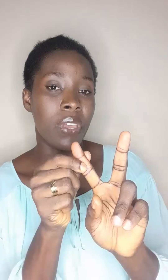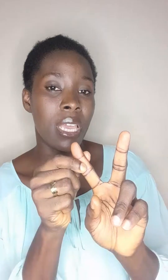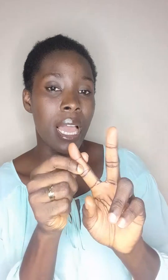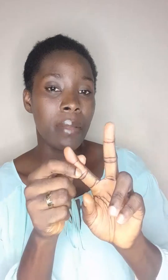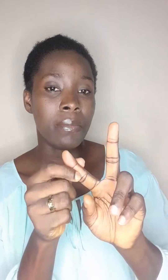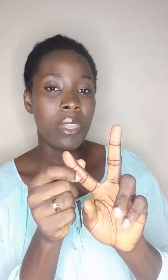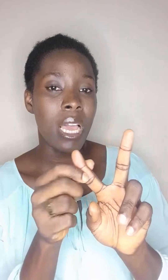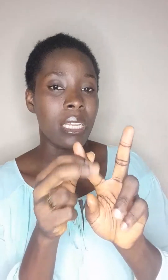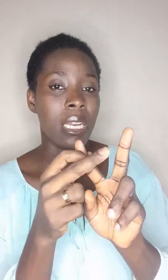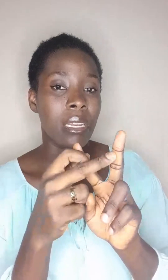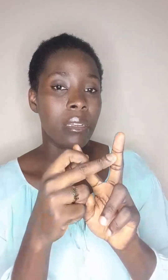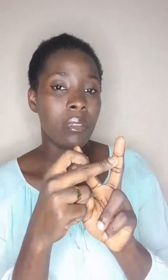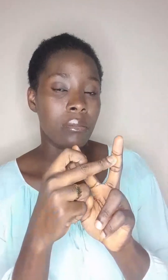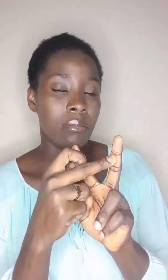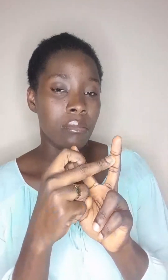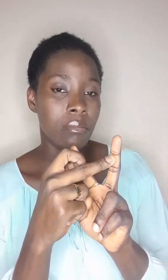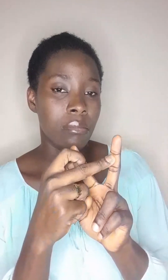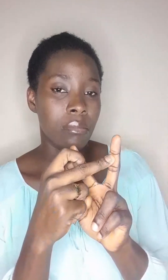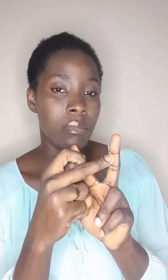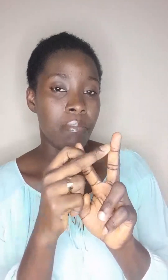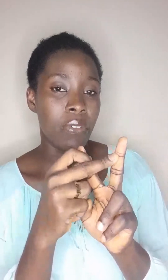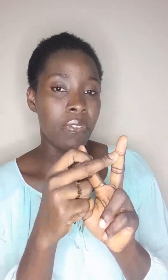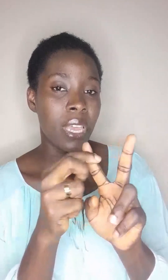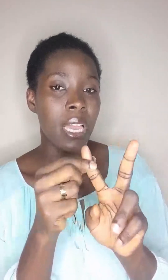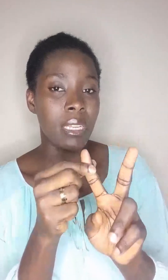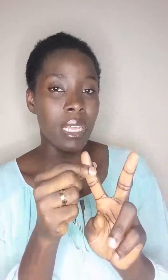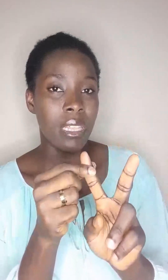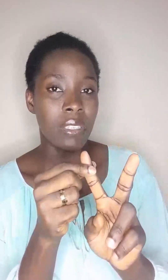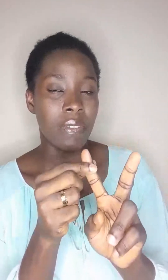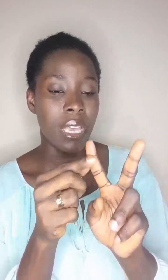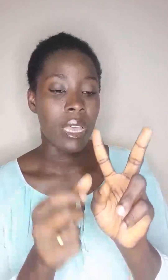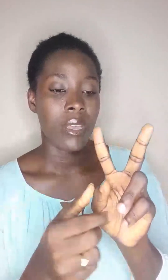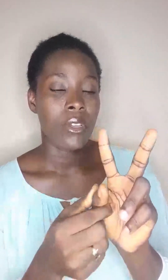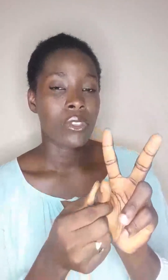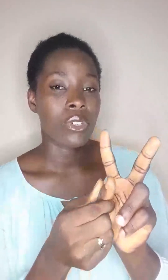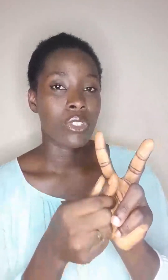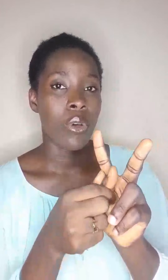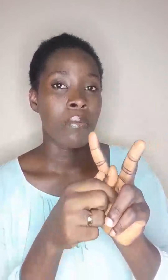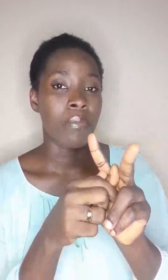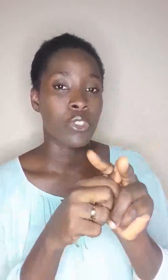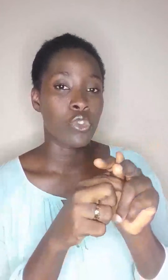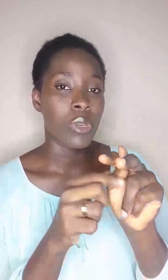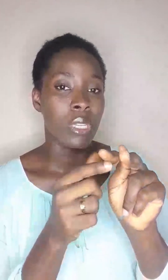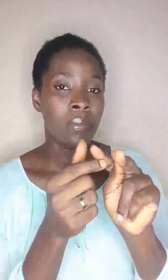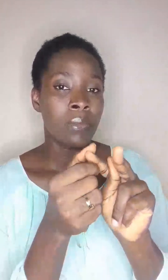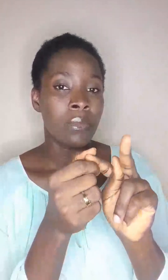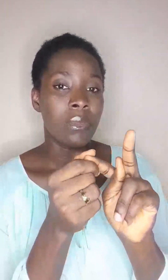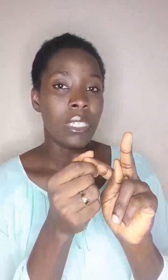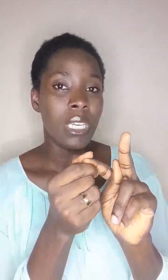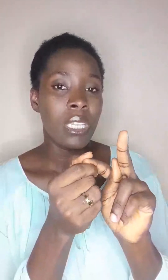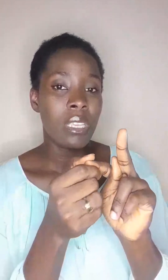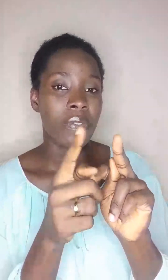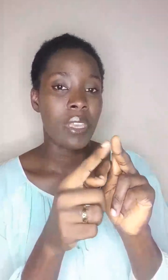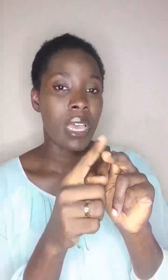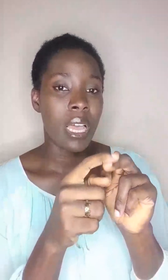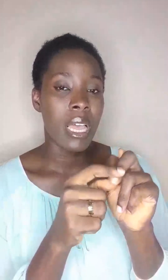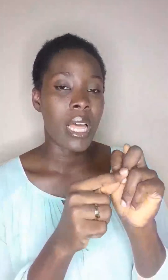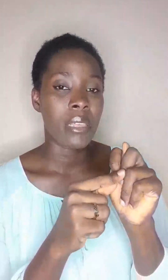finger, and the middle finger and the index finger. So the thumb between the index finger and the